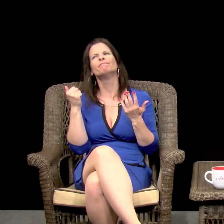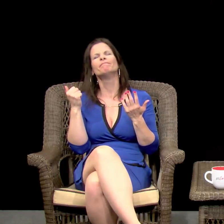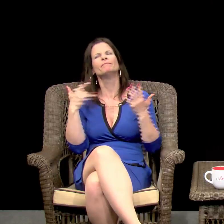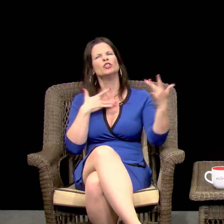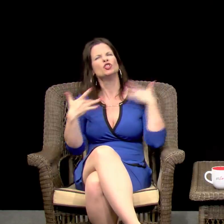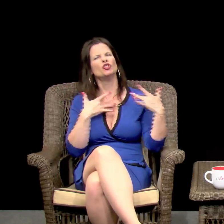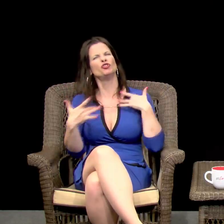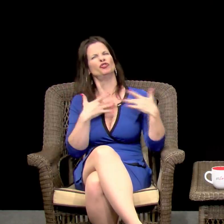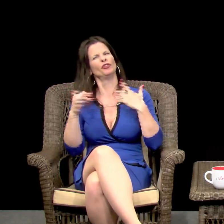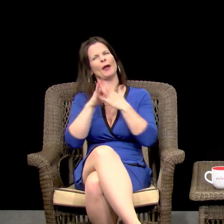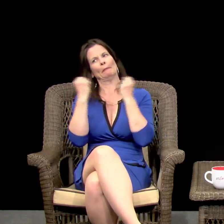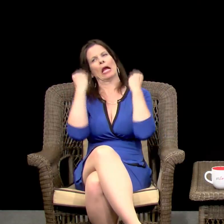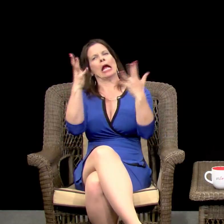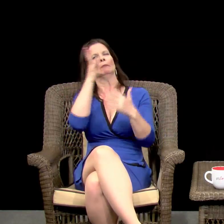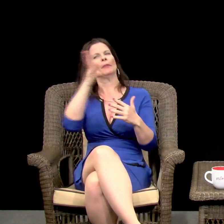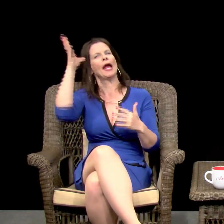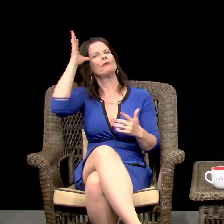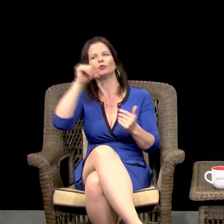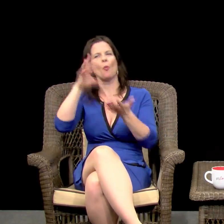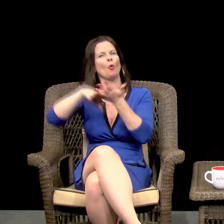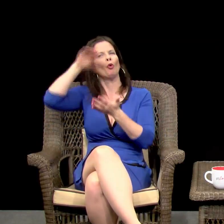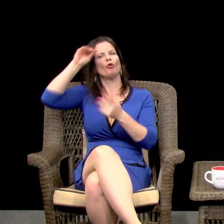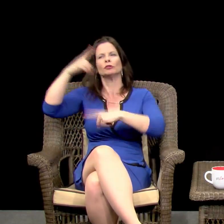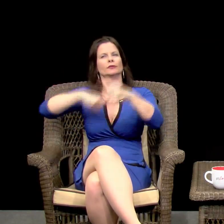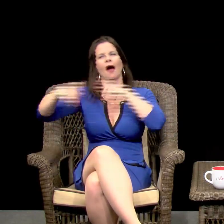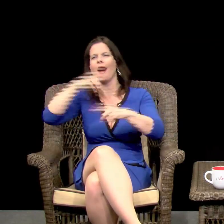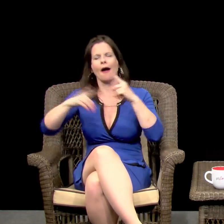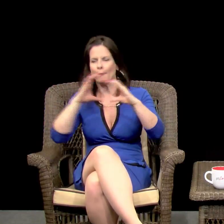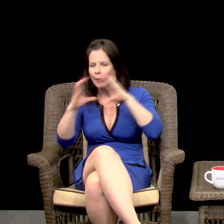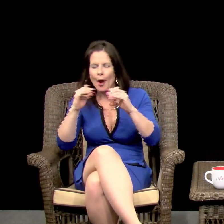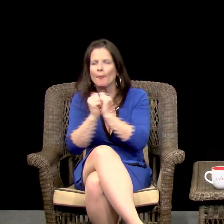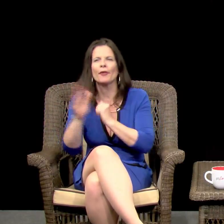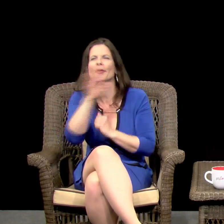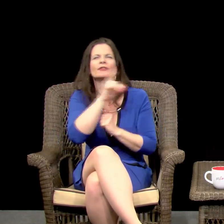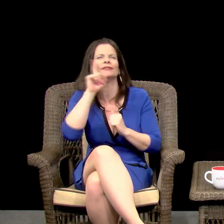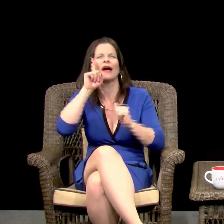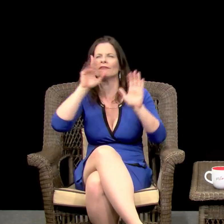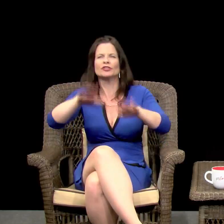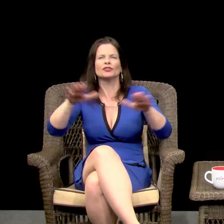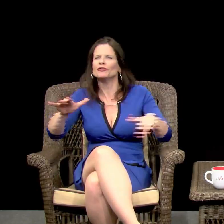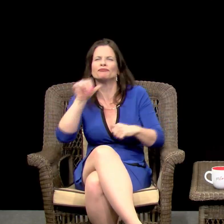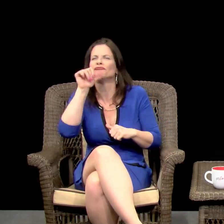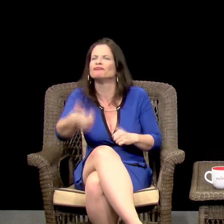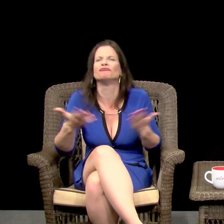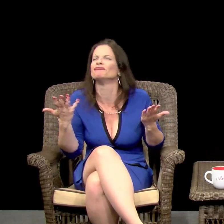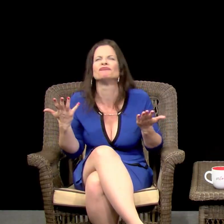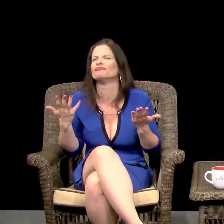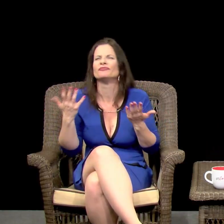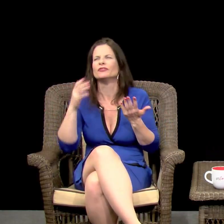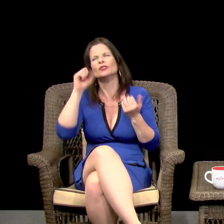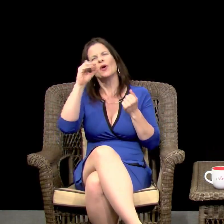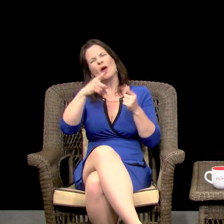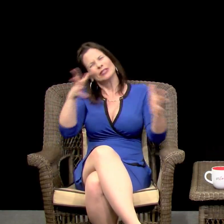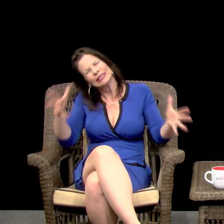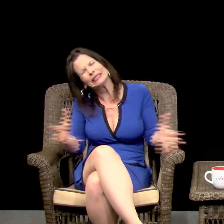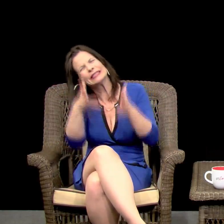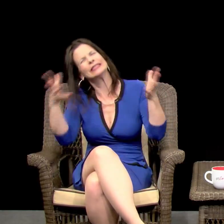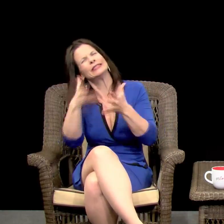adding videos to this. And the concern is many parents who can hear, who have deaf children, don't learn how